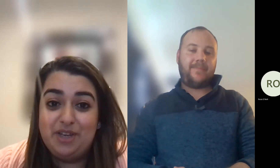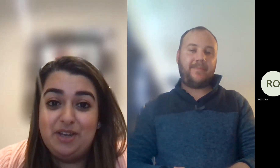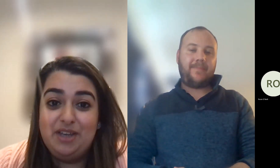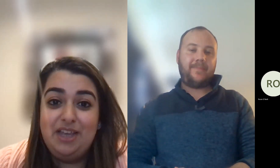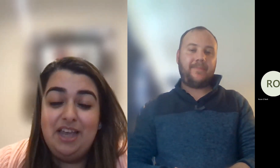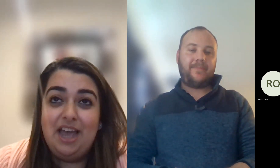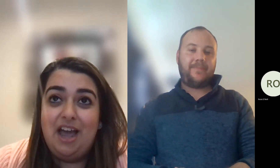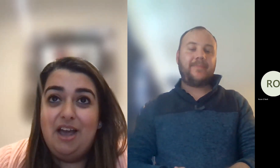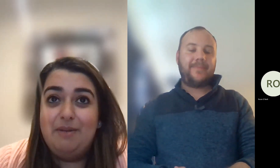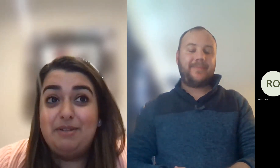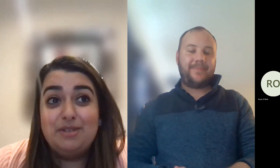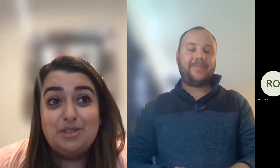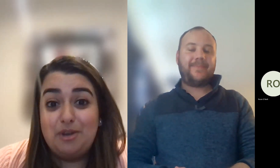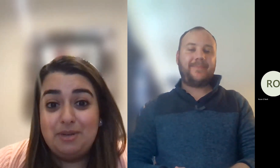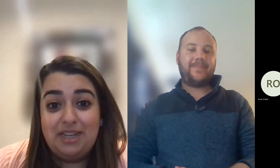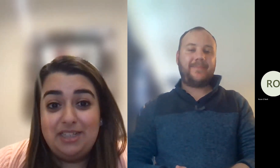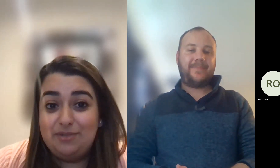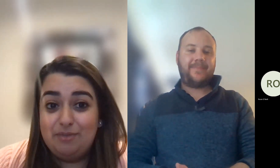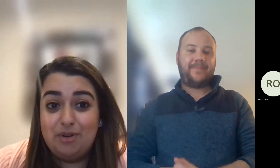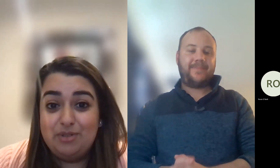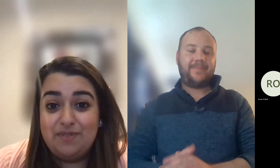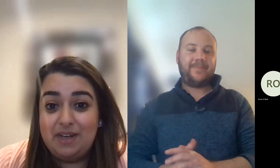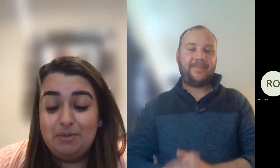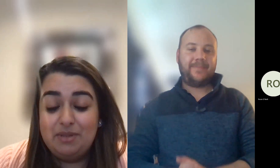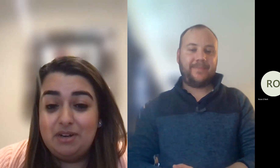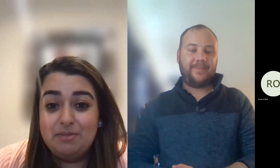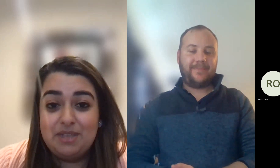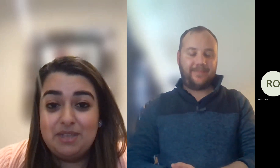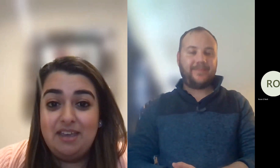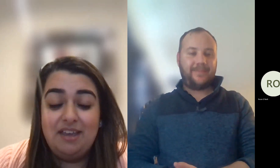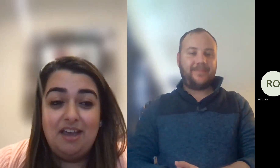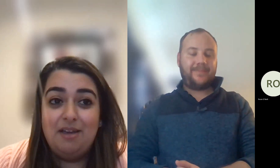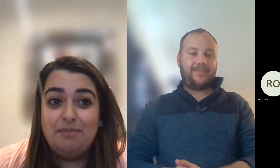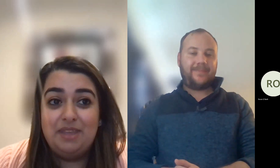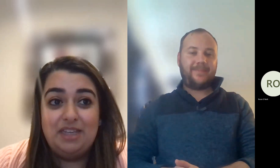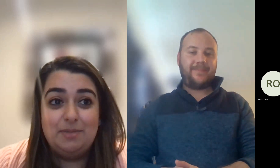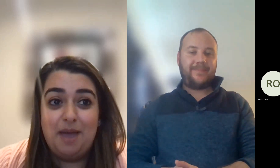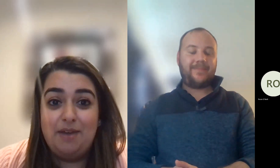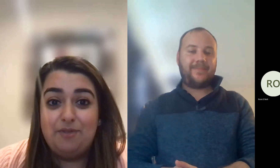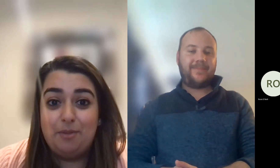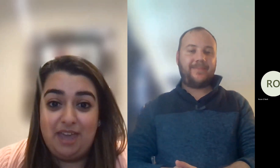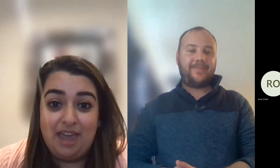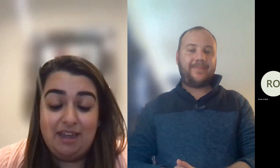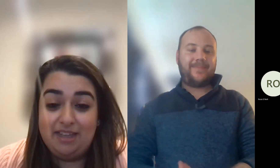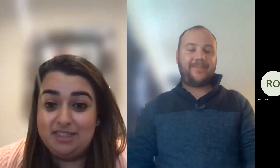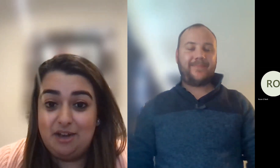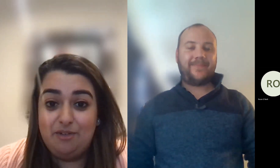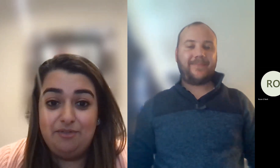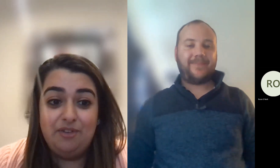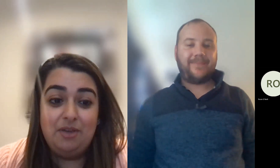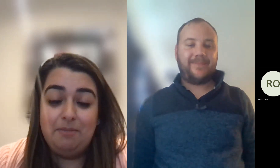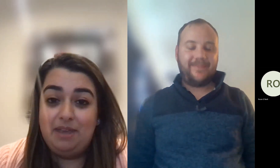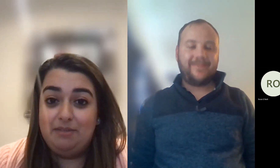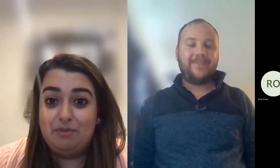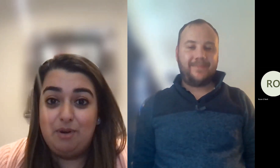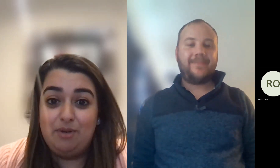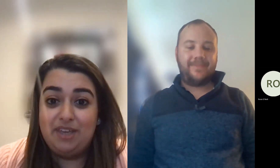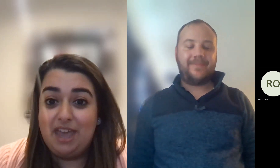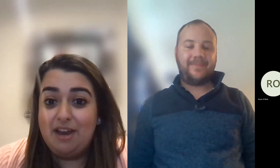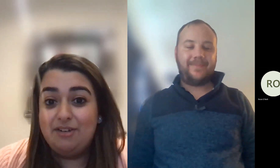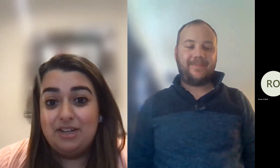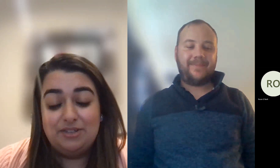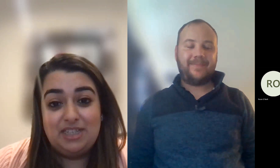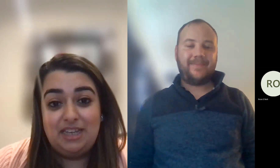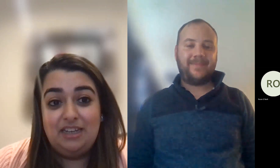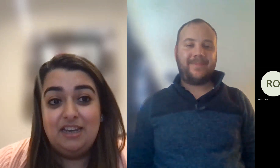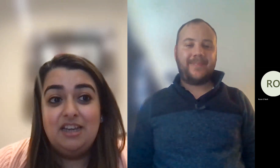looked after. There are so many different roles available within Armscare. They span from care itself, being the role of